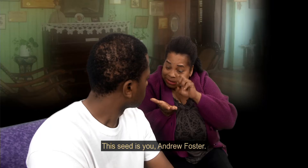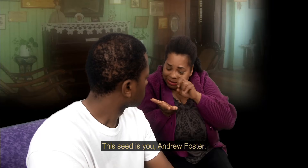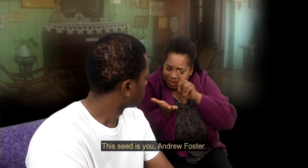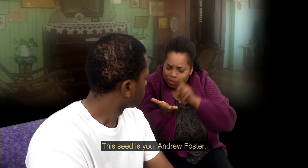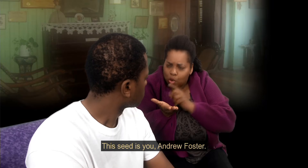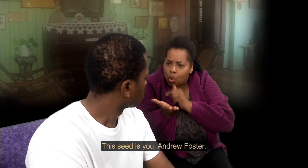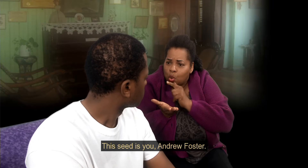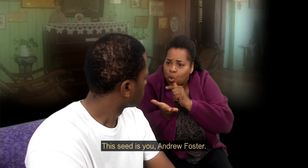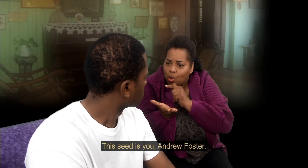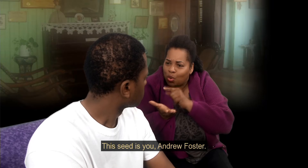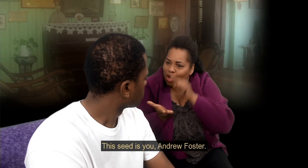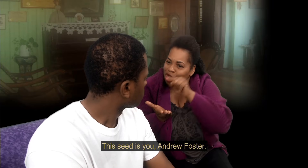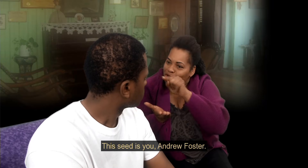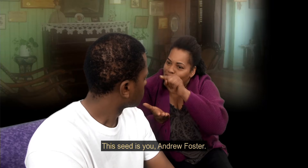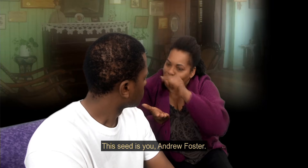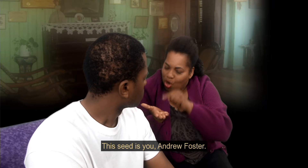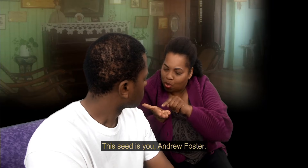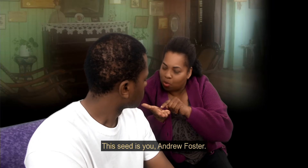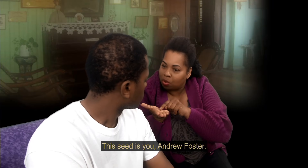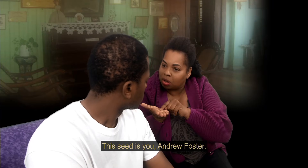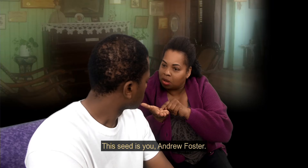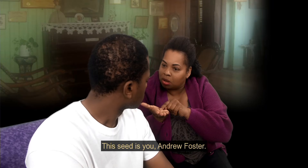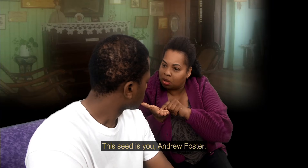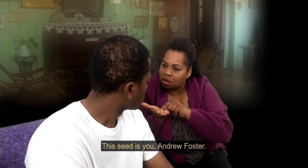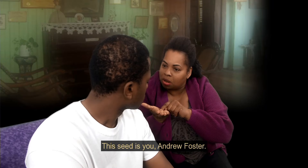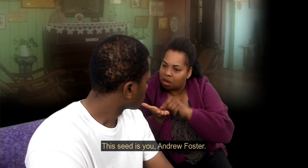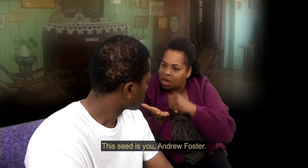This seed is you, Andrew Foster.